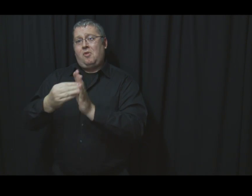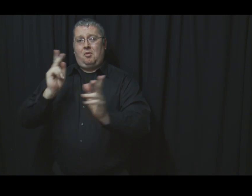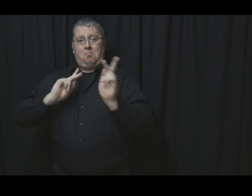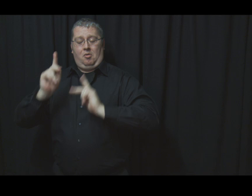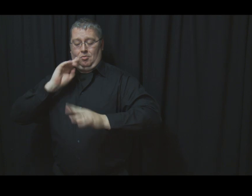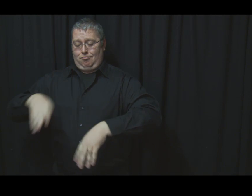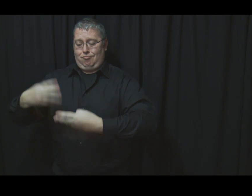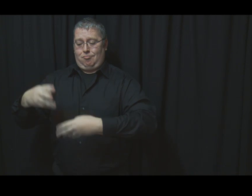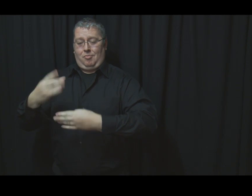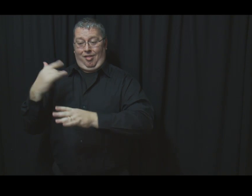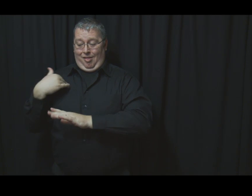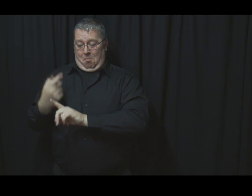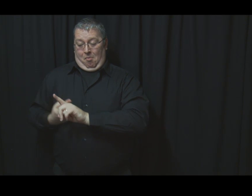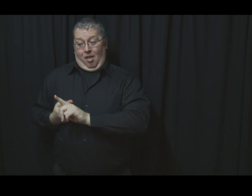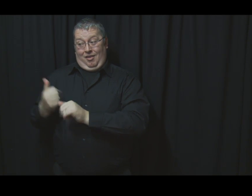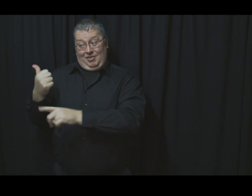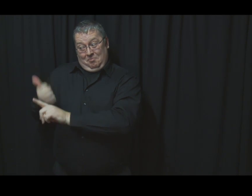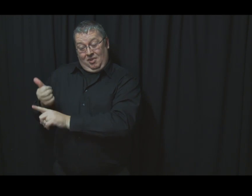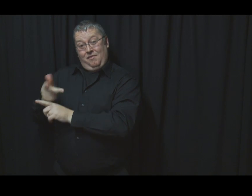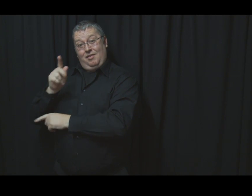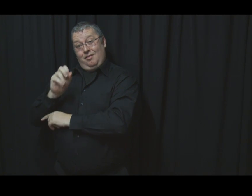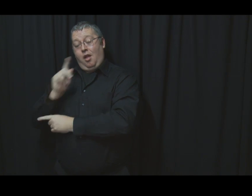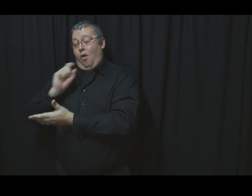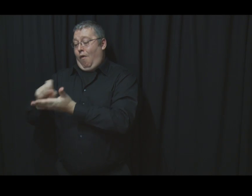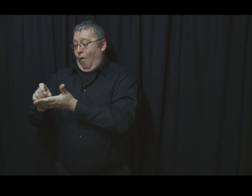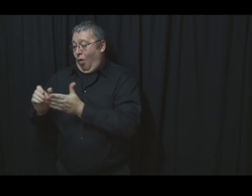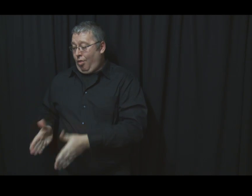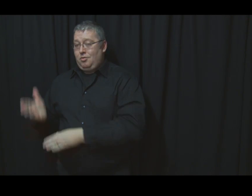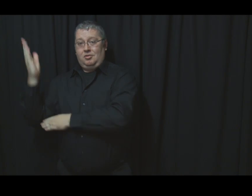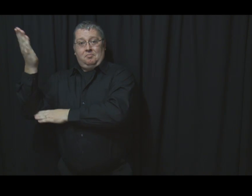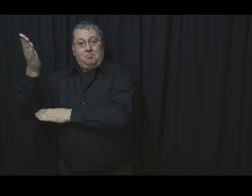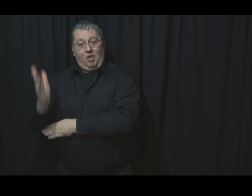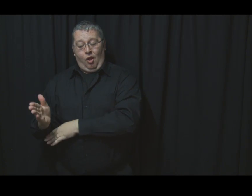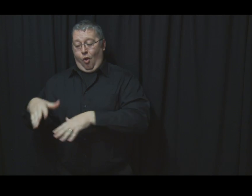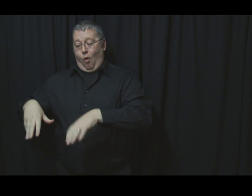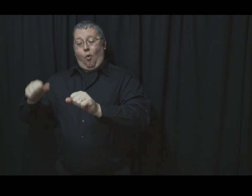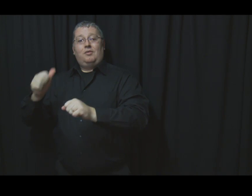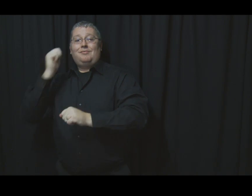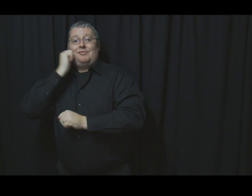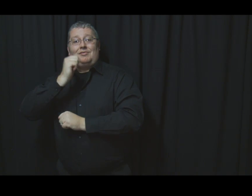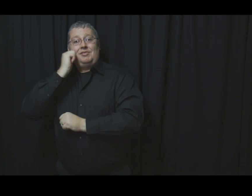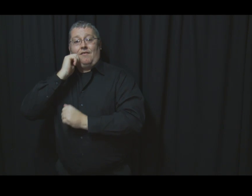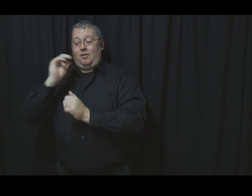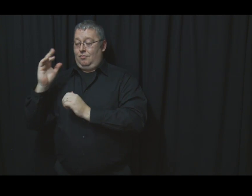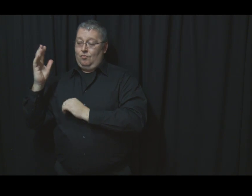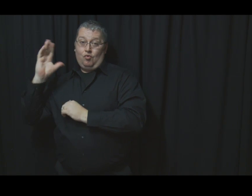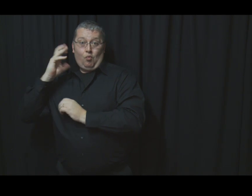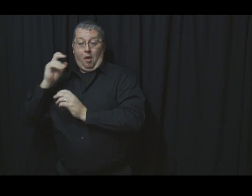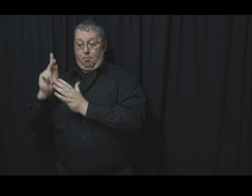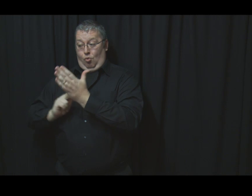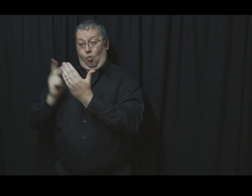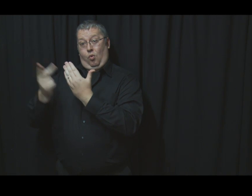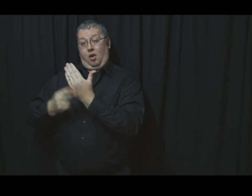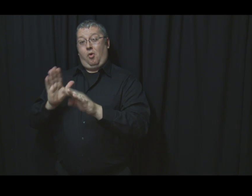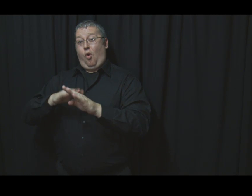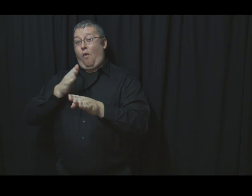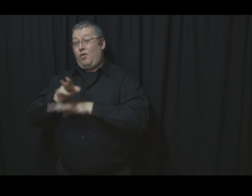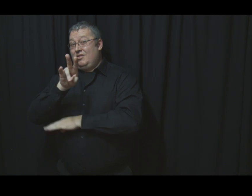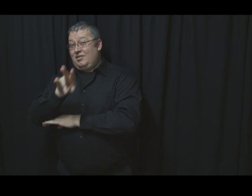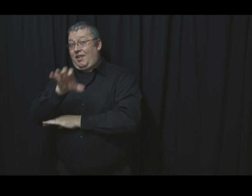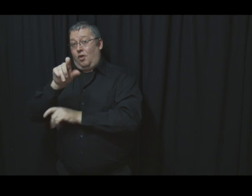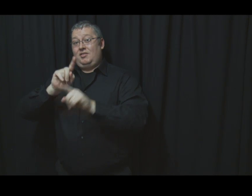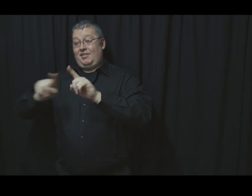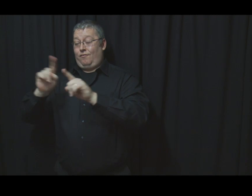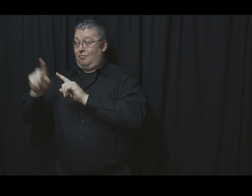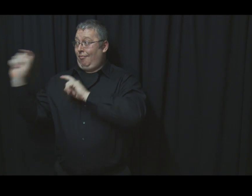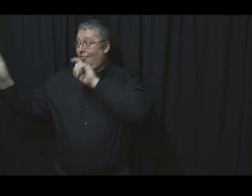a best-selling author, a much-in-demand speaker, and the host of a daily radio feature carried on 700-plus stations. This is